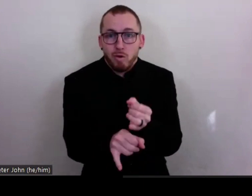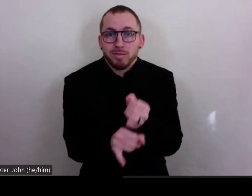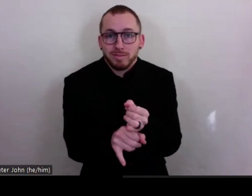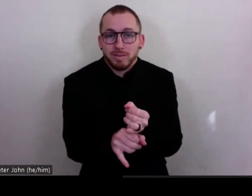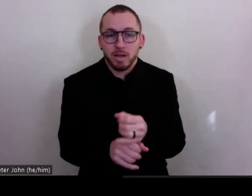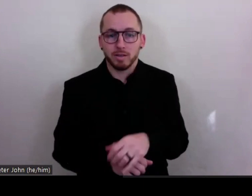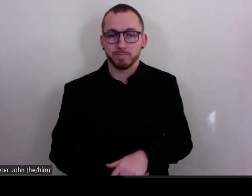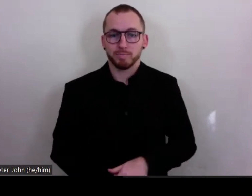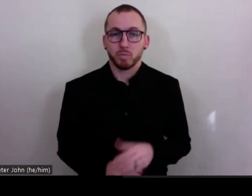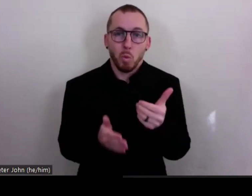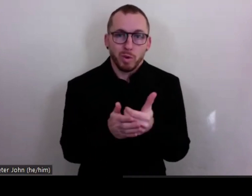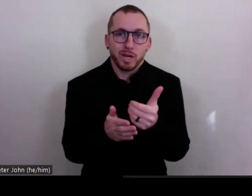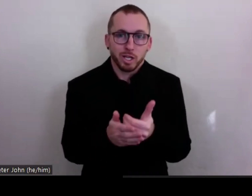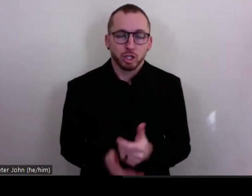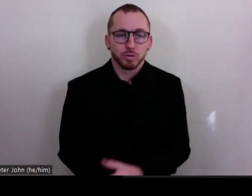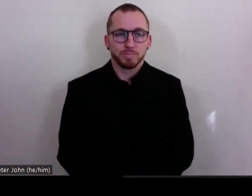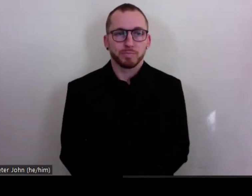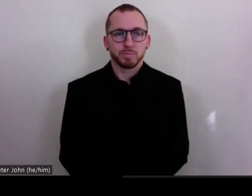to that is not on here.